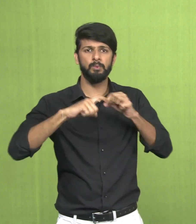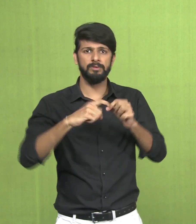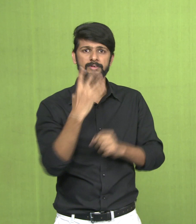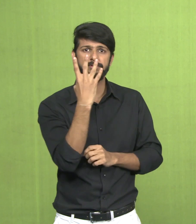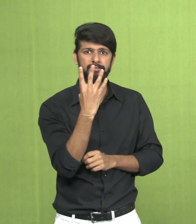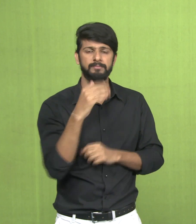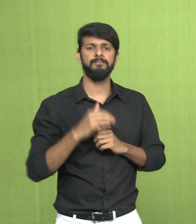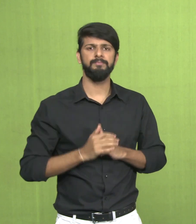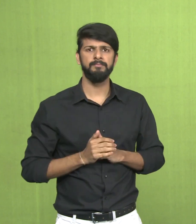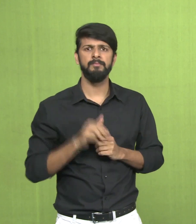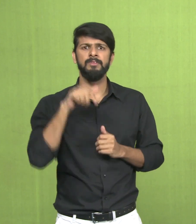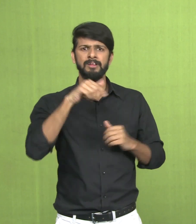Question number 4,